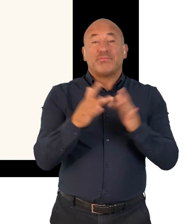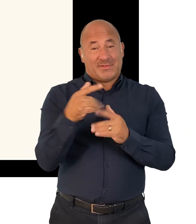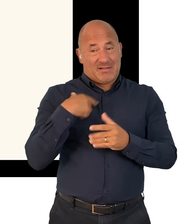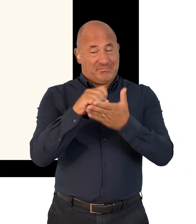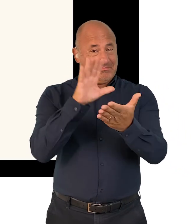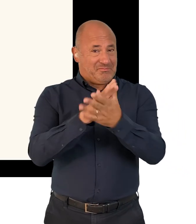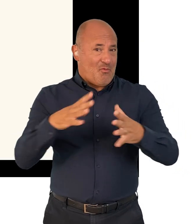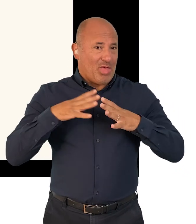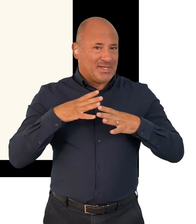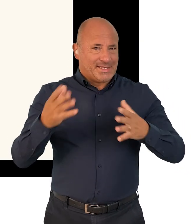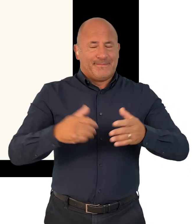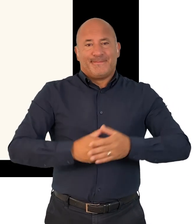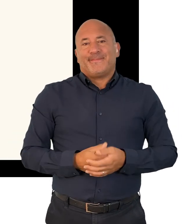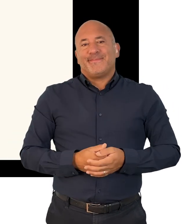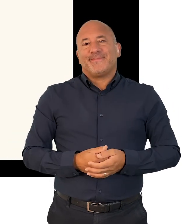on our website.